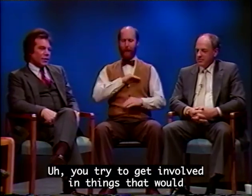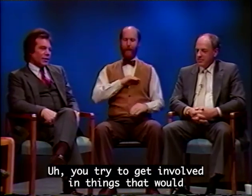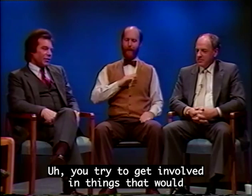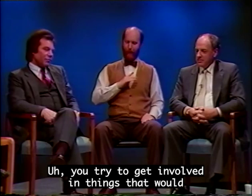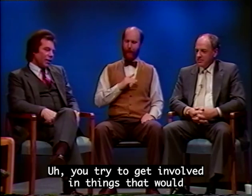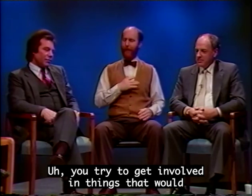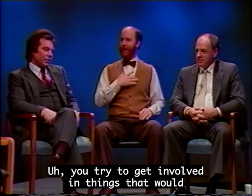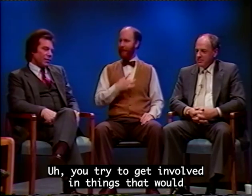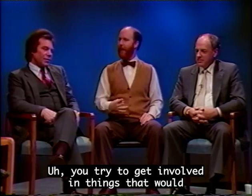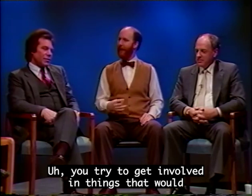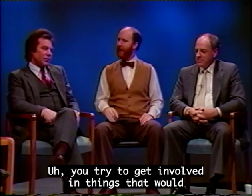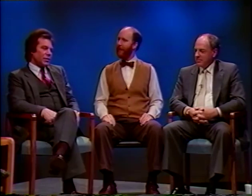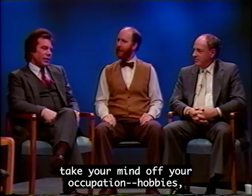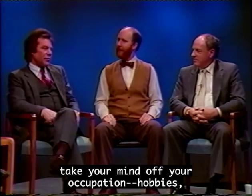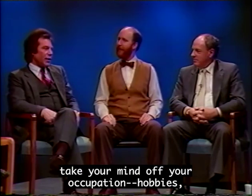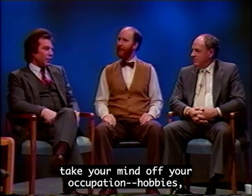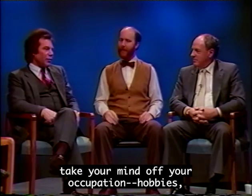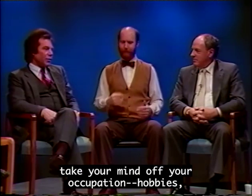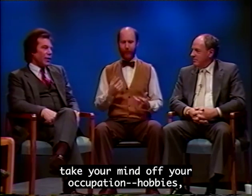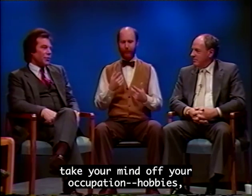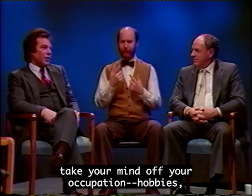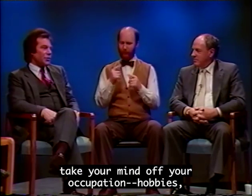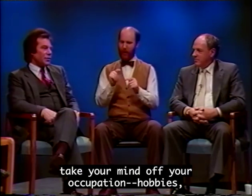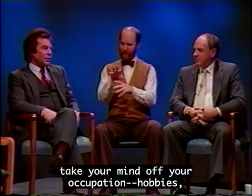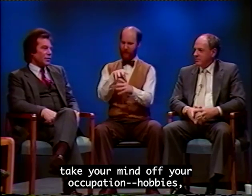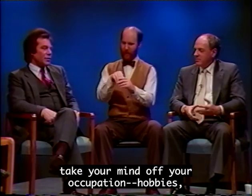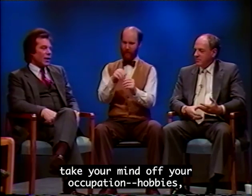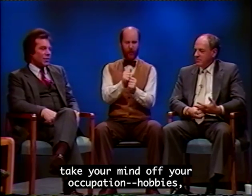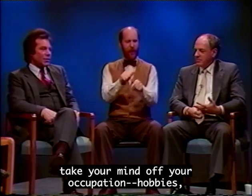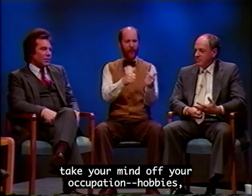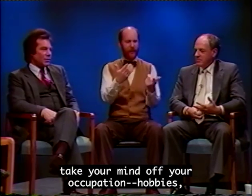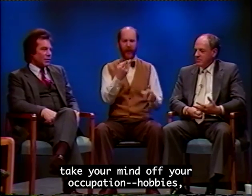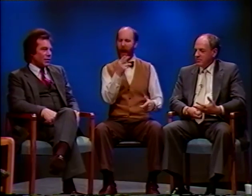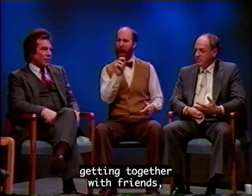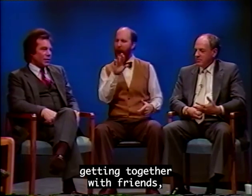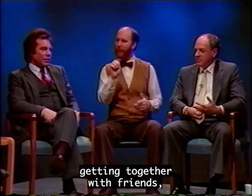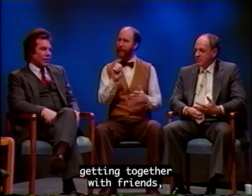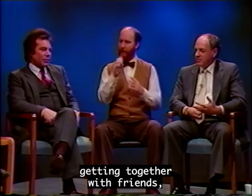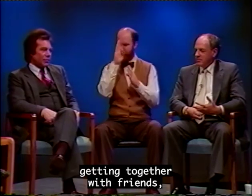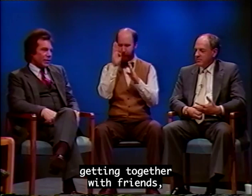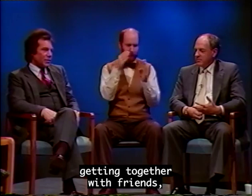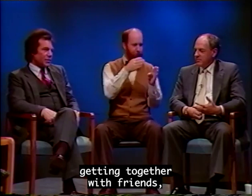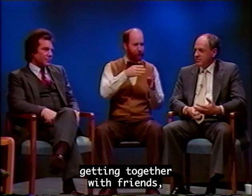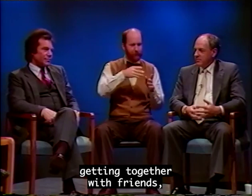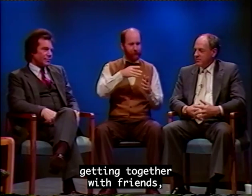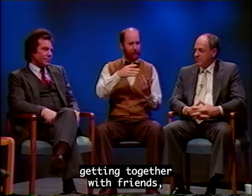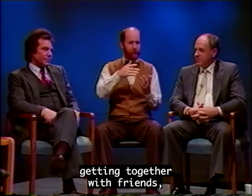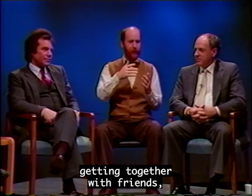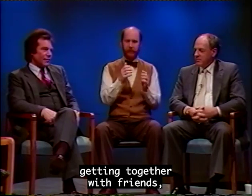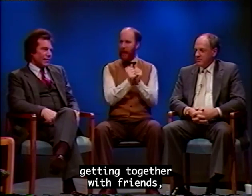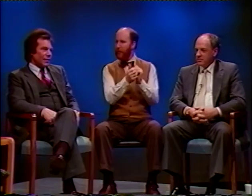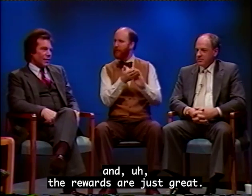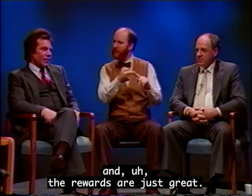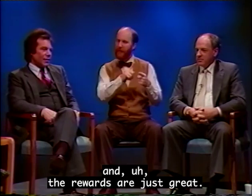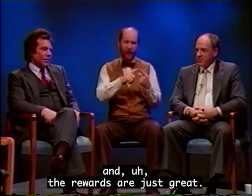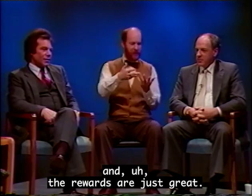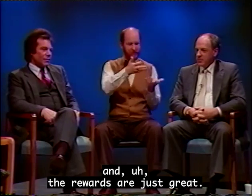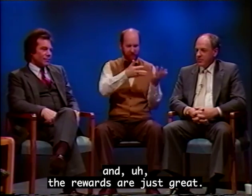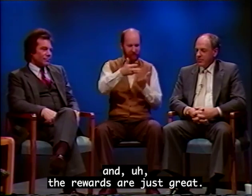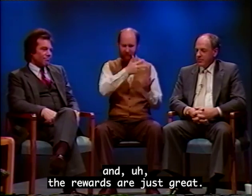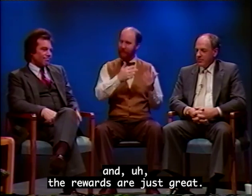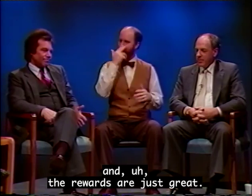You try to get involved in things that would take your mind off your occupation, hobbies, getting together with friends,